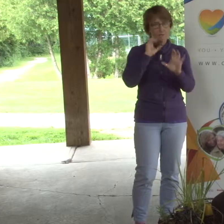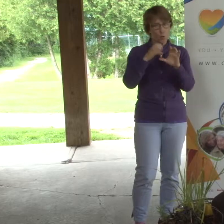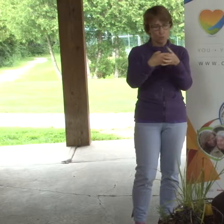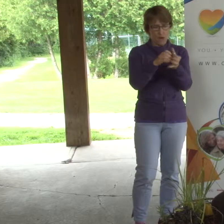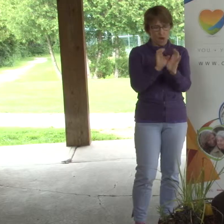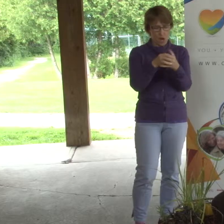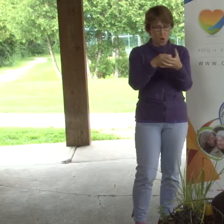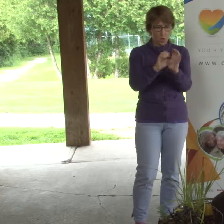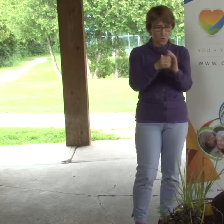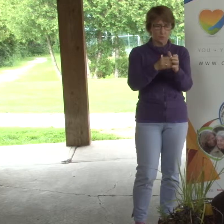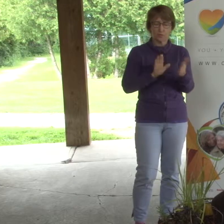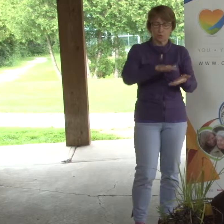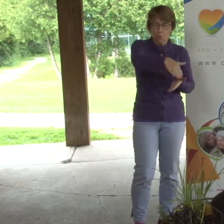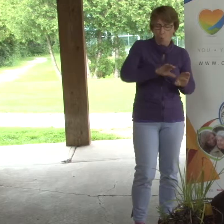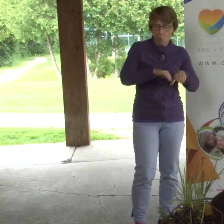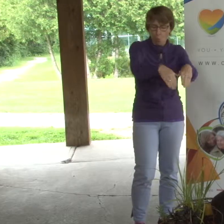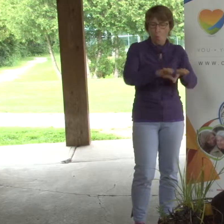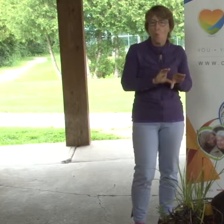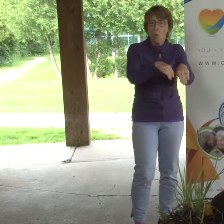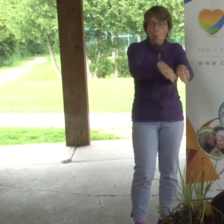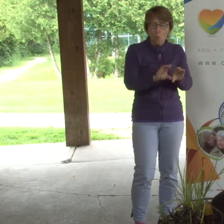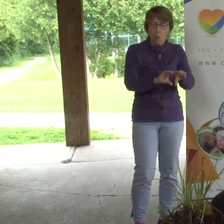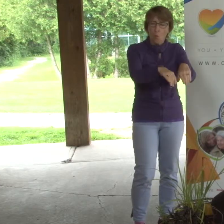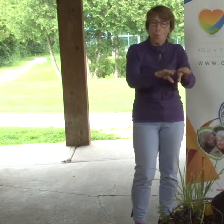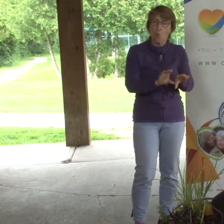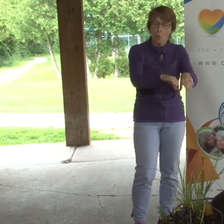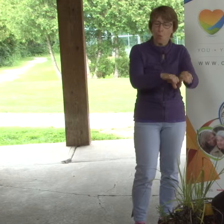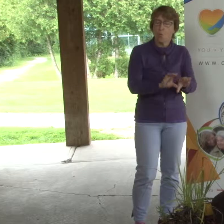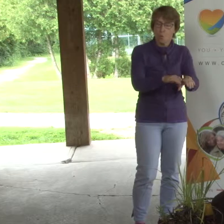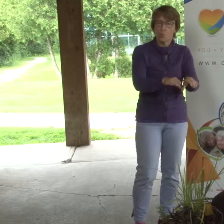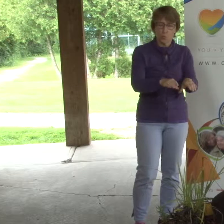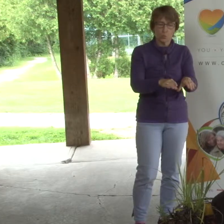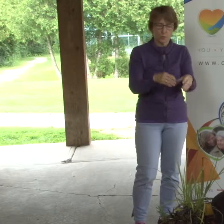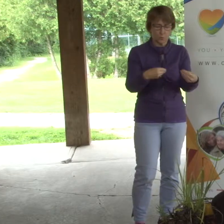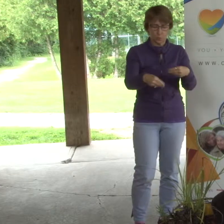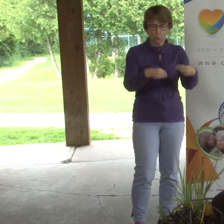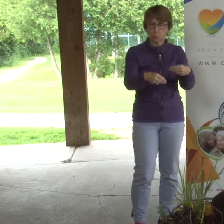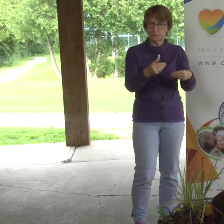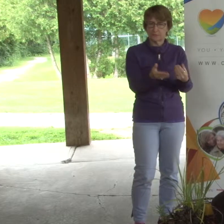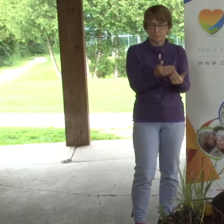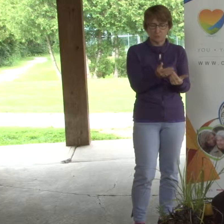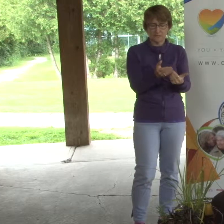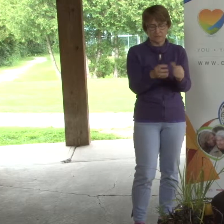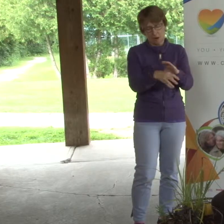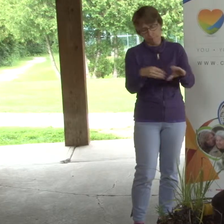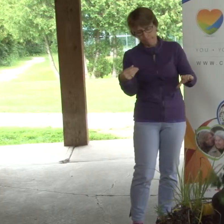planter, simply roll the plant with a little bit of pressure, like this,